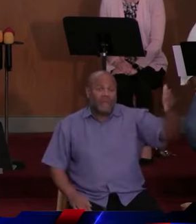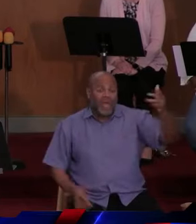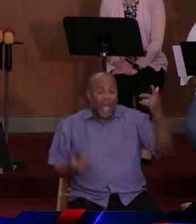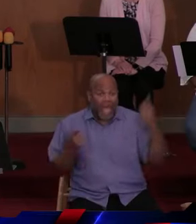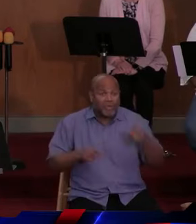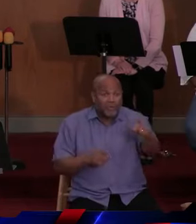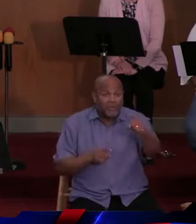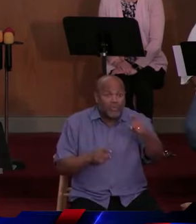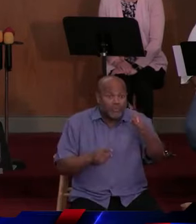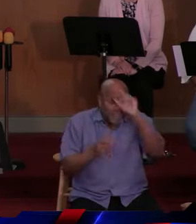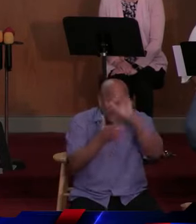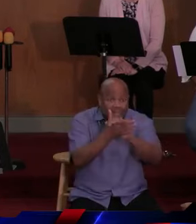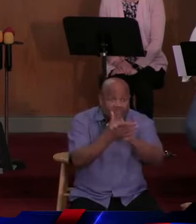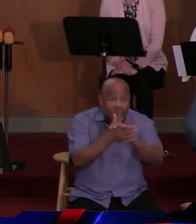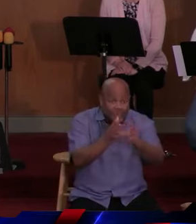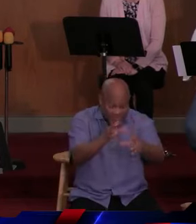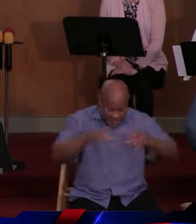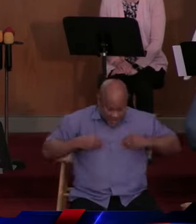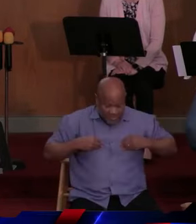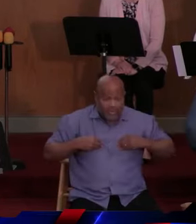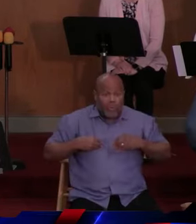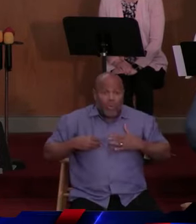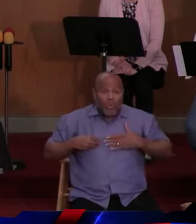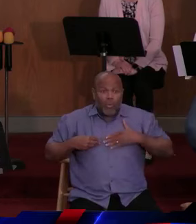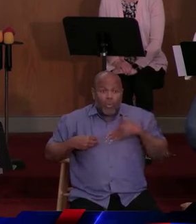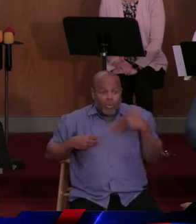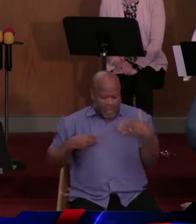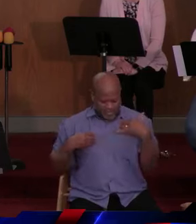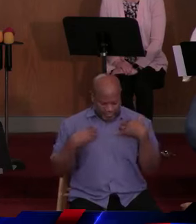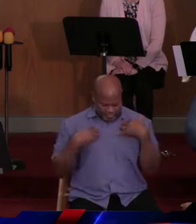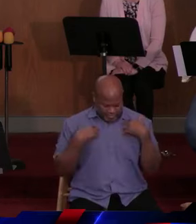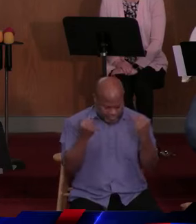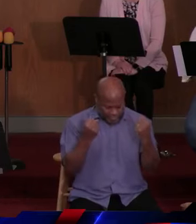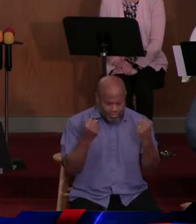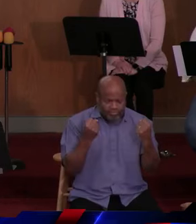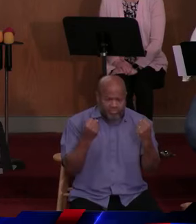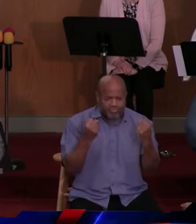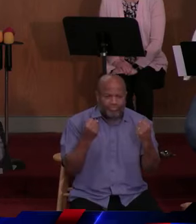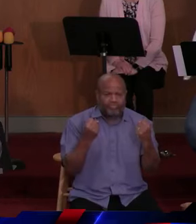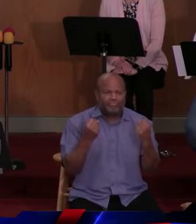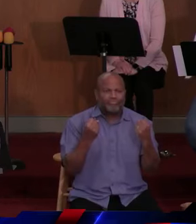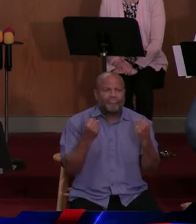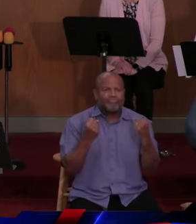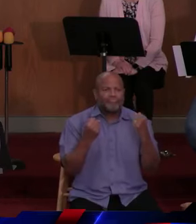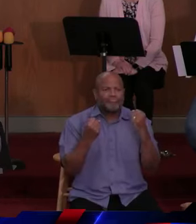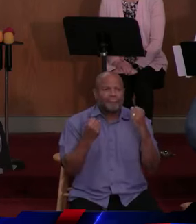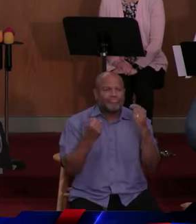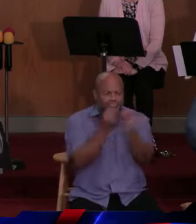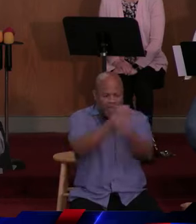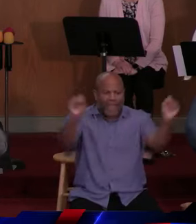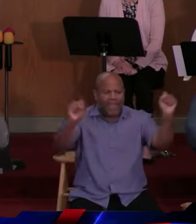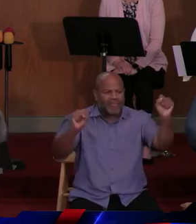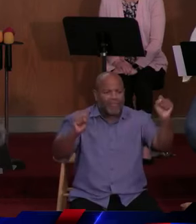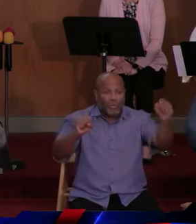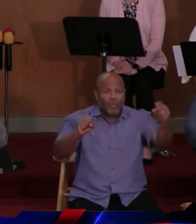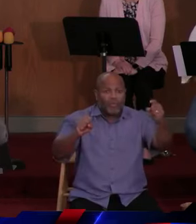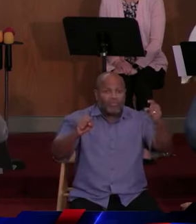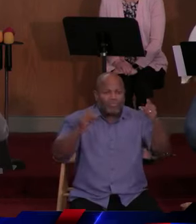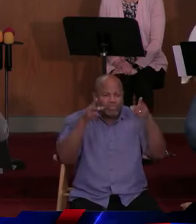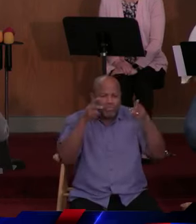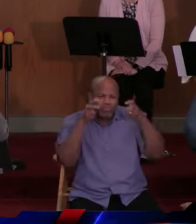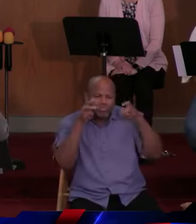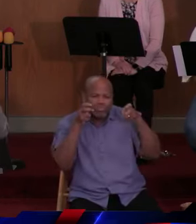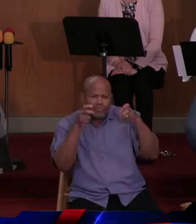it, and willing to be courageous and confess it, thou shalt be saved. If you're listening and you're